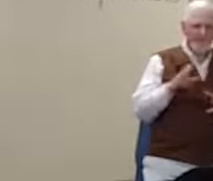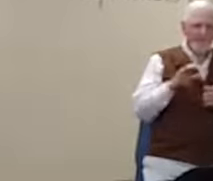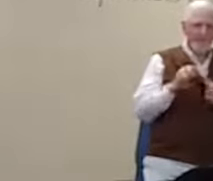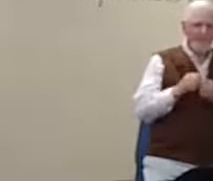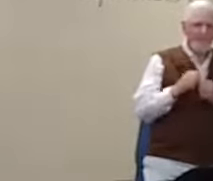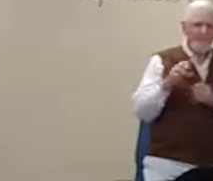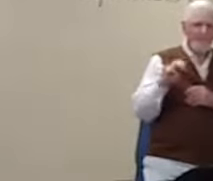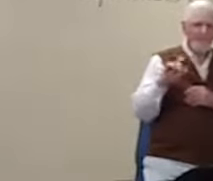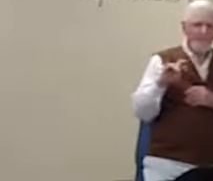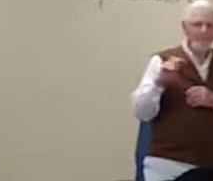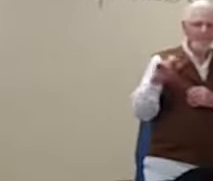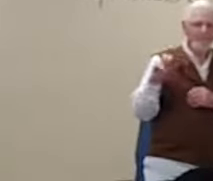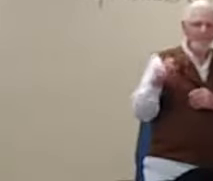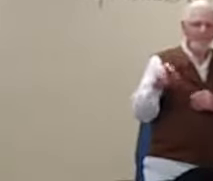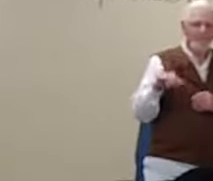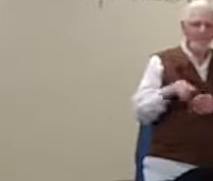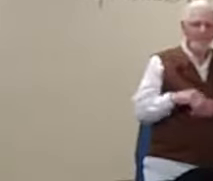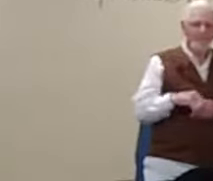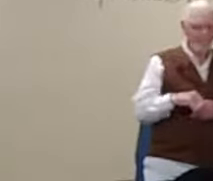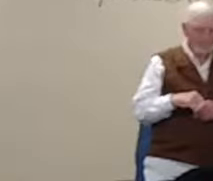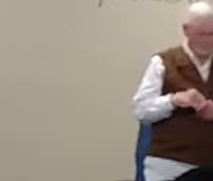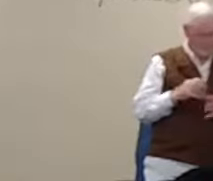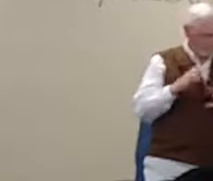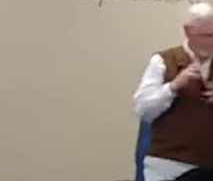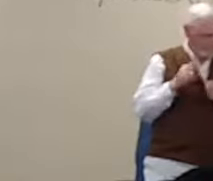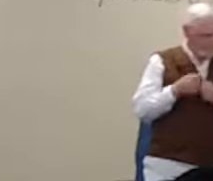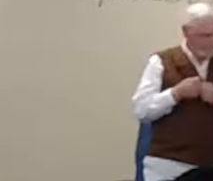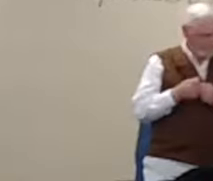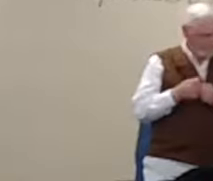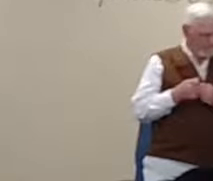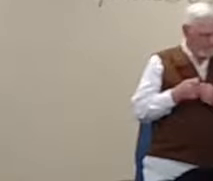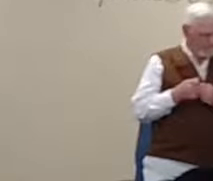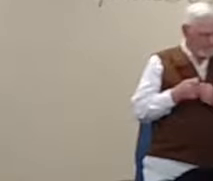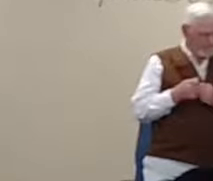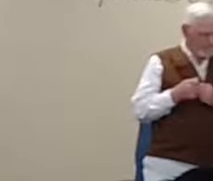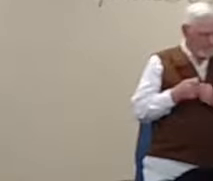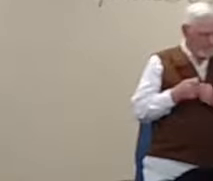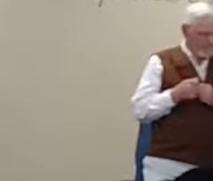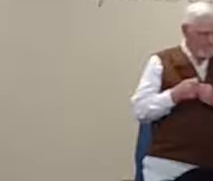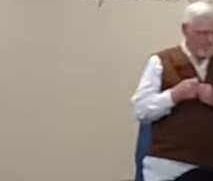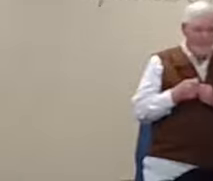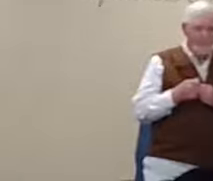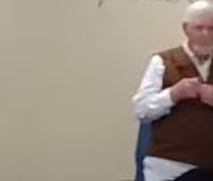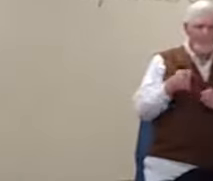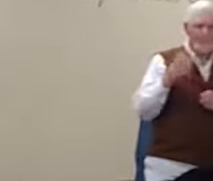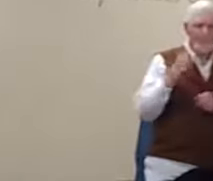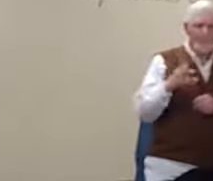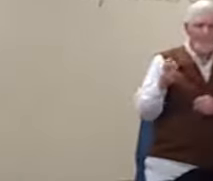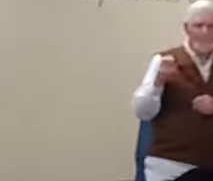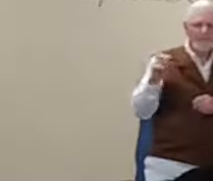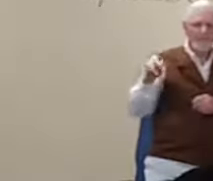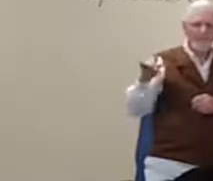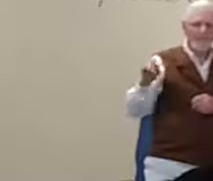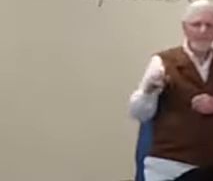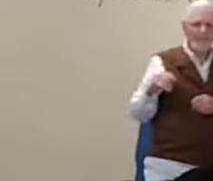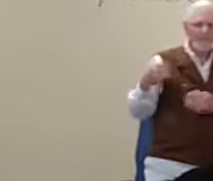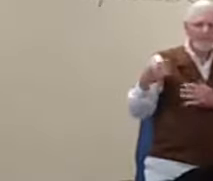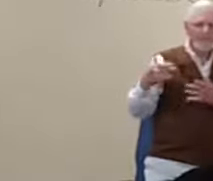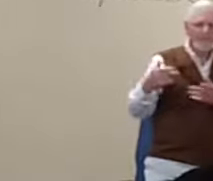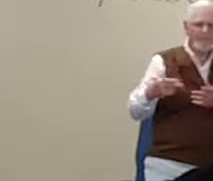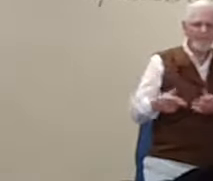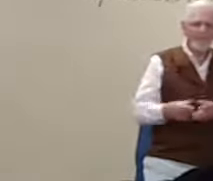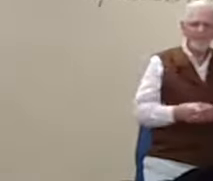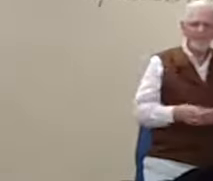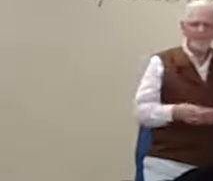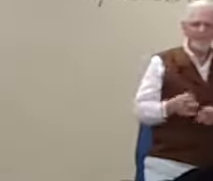missionary, and this missionary, he's dead now, but he got saved out of the hippie generation. His wife was a hippie. He was a hippie.